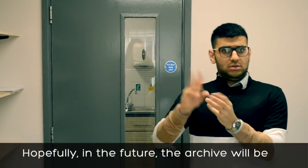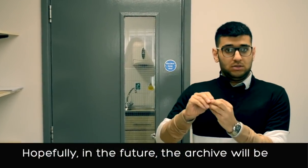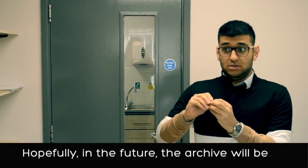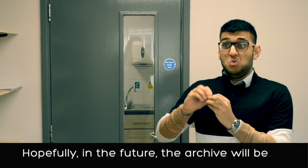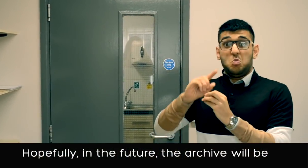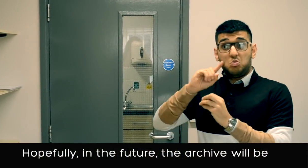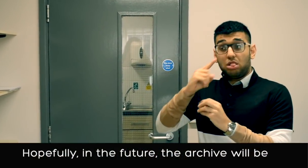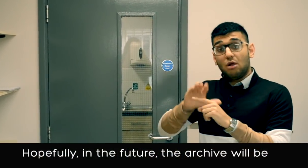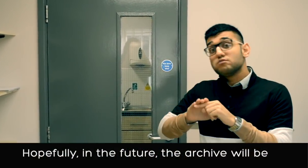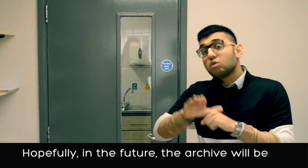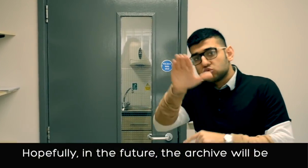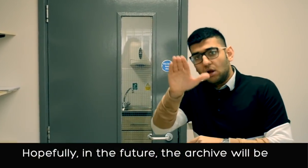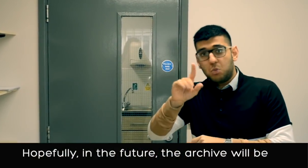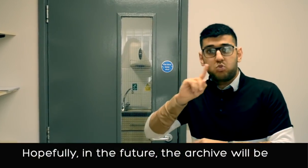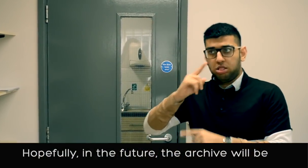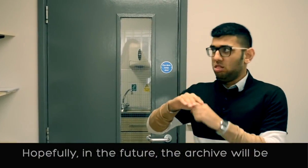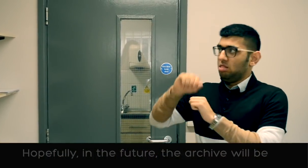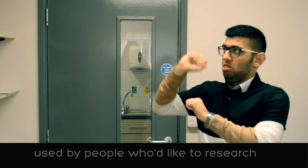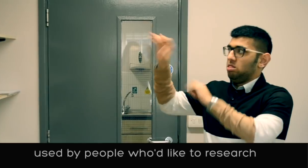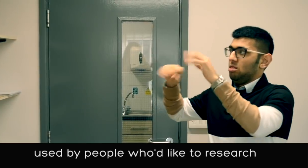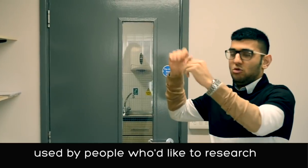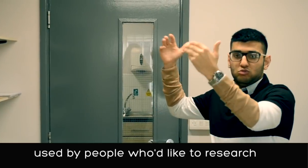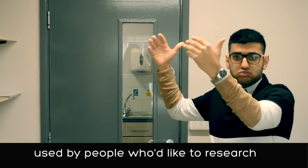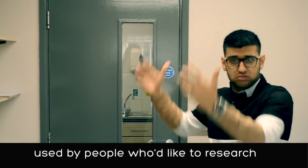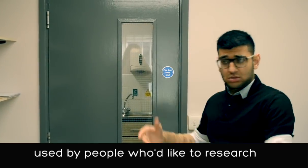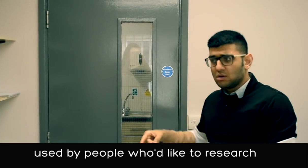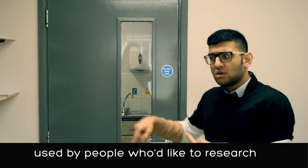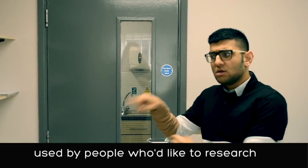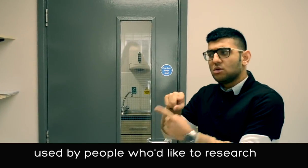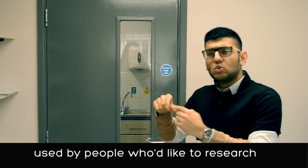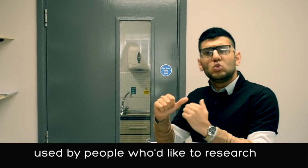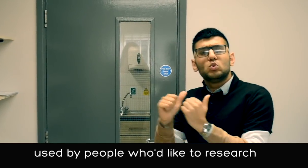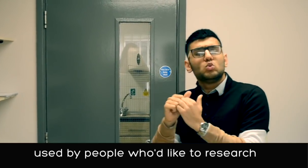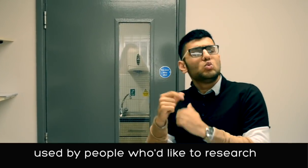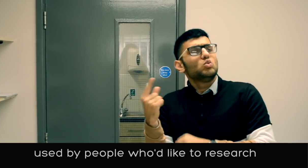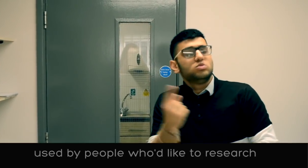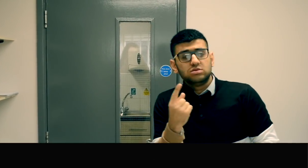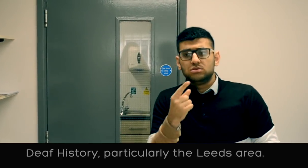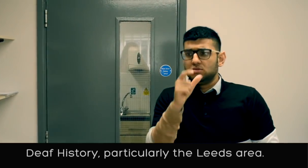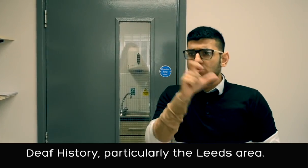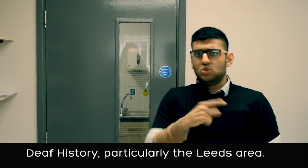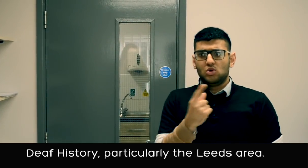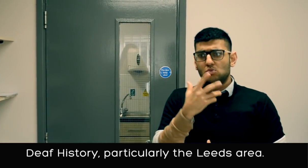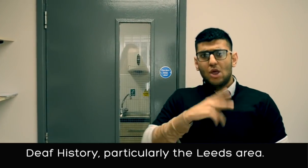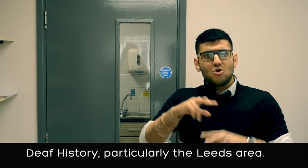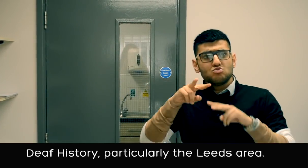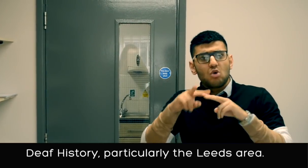will be used by people who like to research deaf history, particularly the Leeds area.